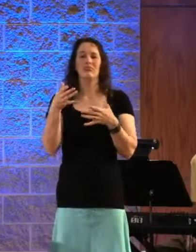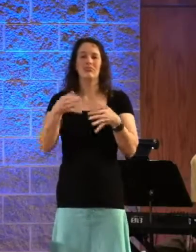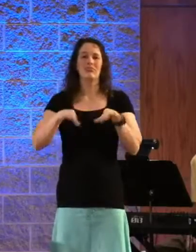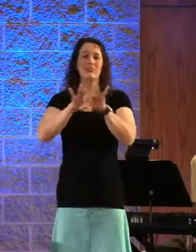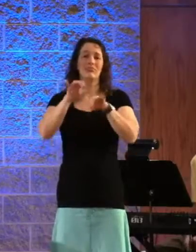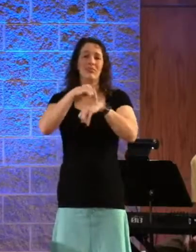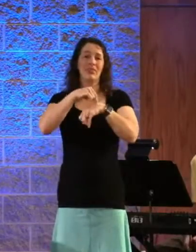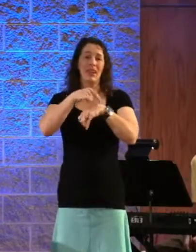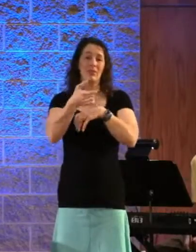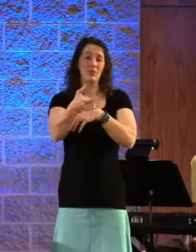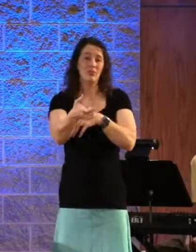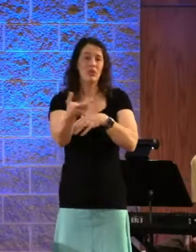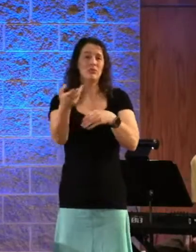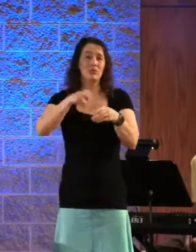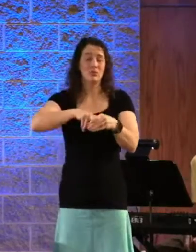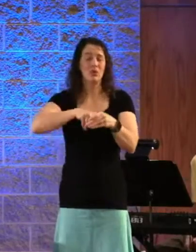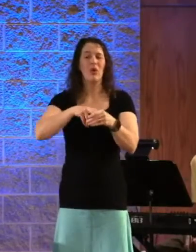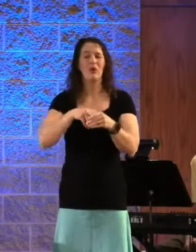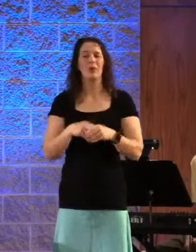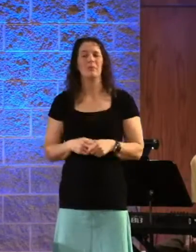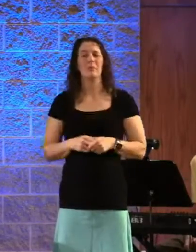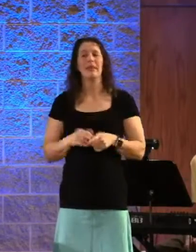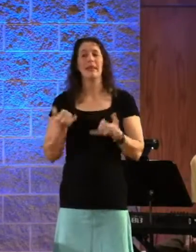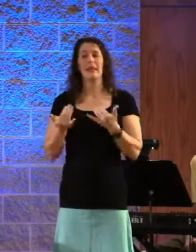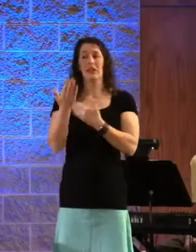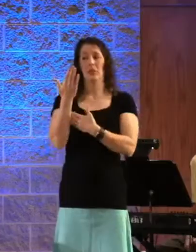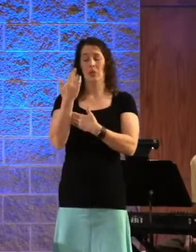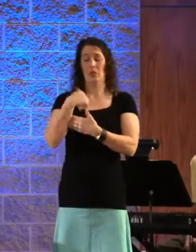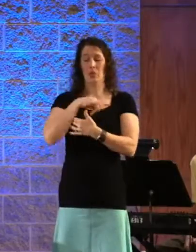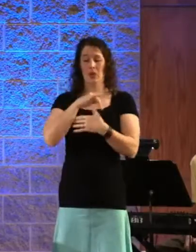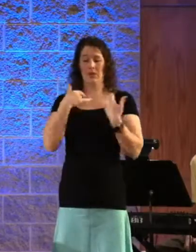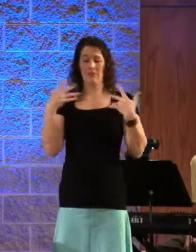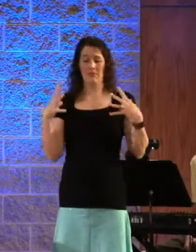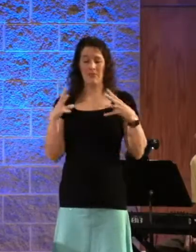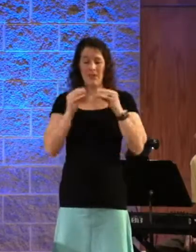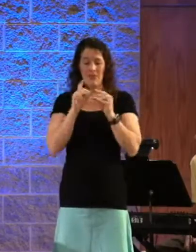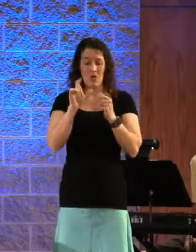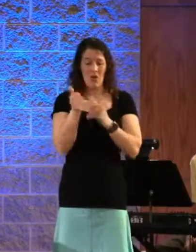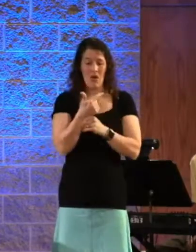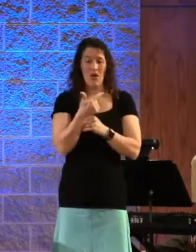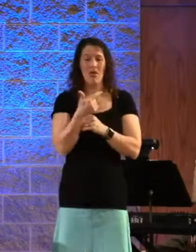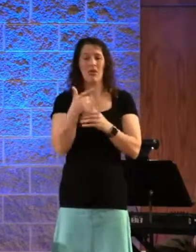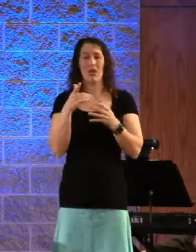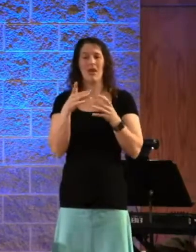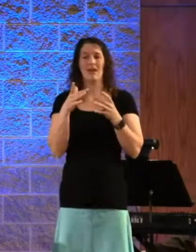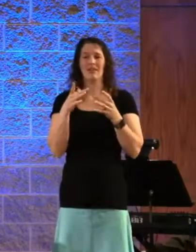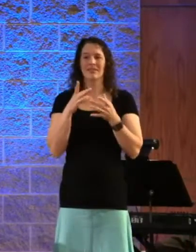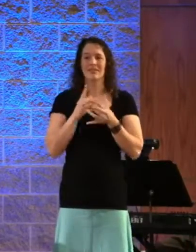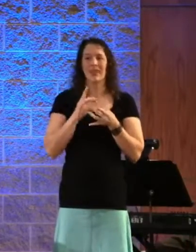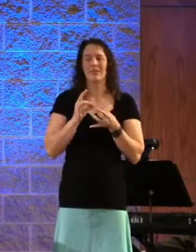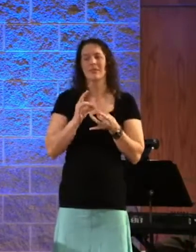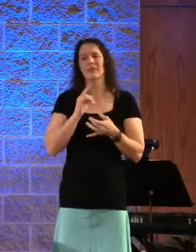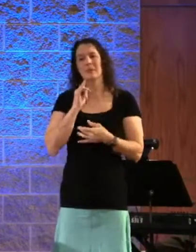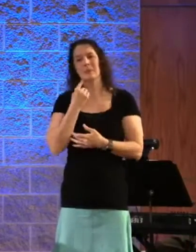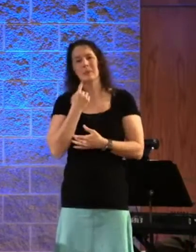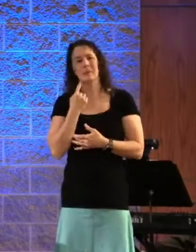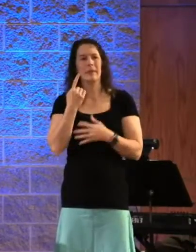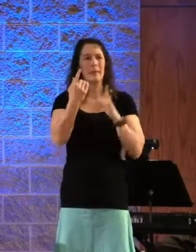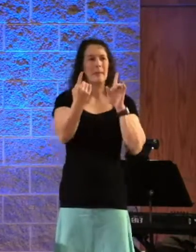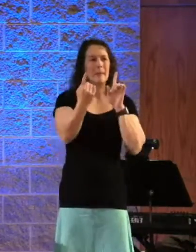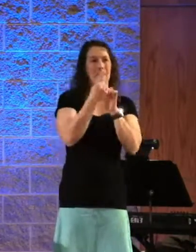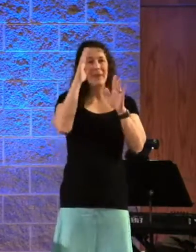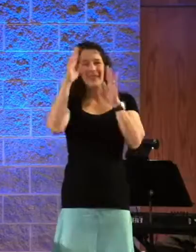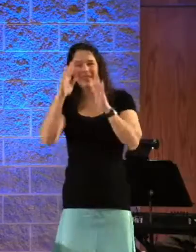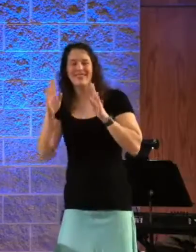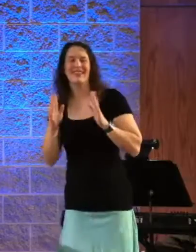having our production meeting this morning, we were all commenting on how we miss meet and greet. And so we had some creative ideas that you